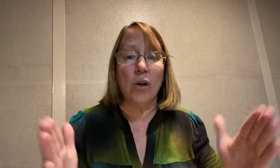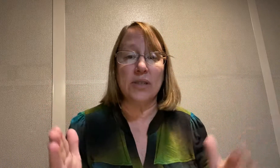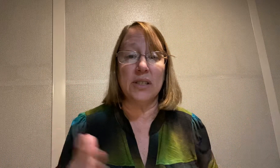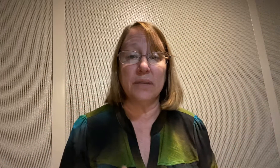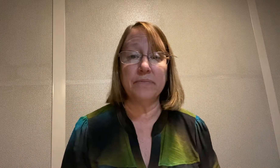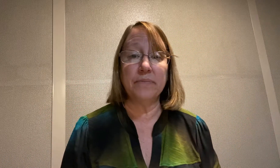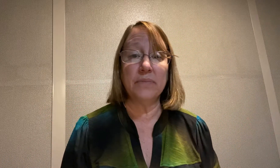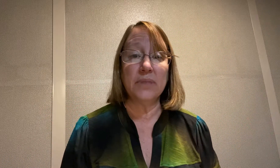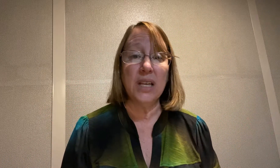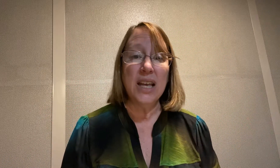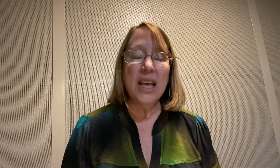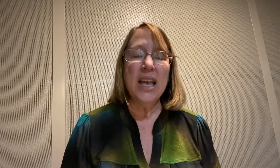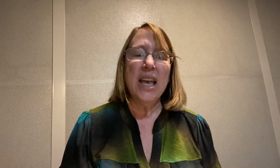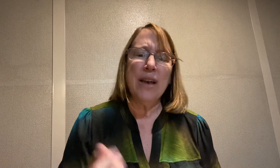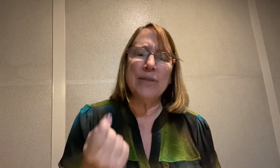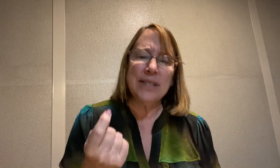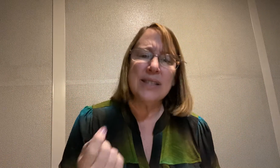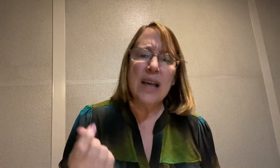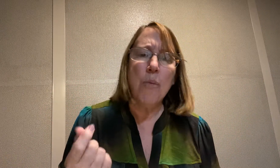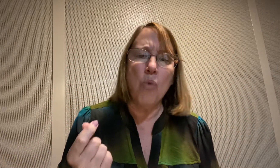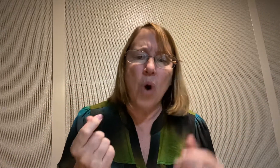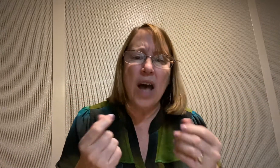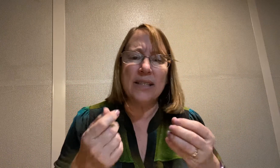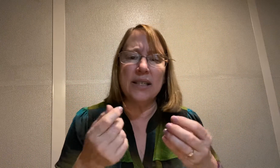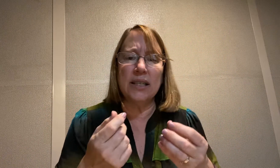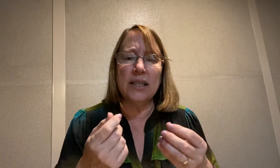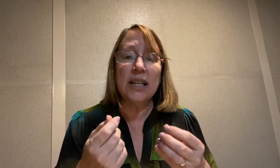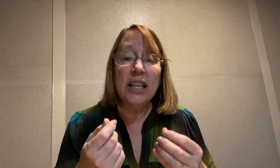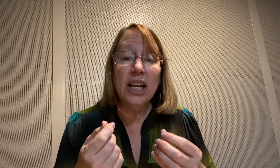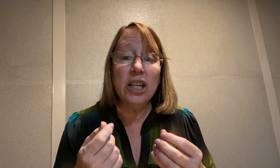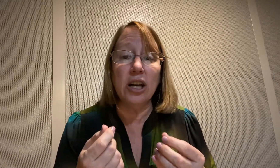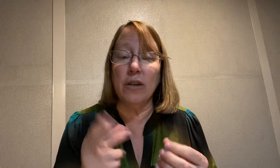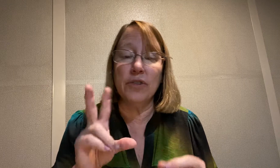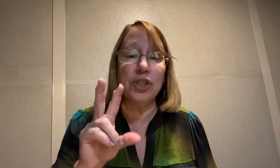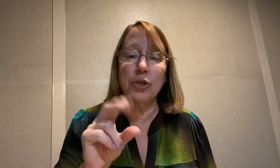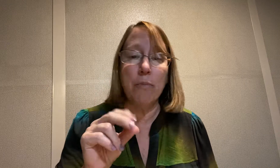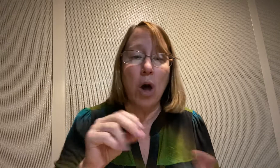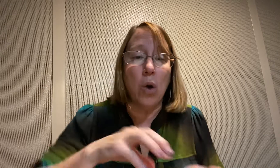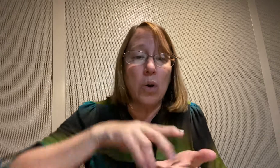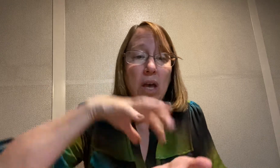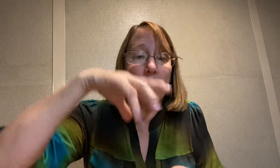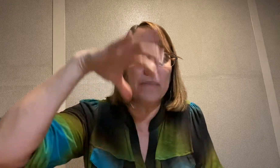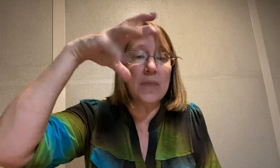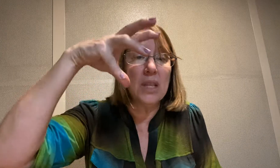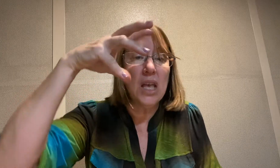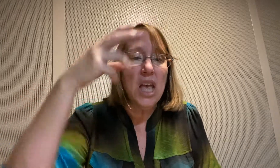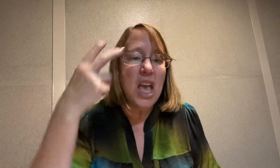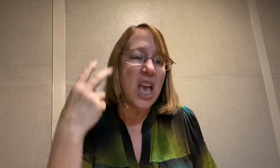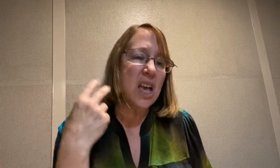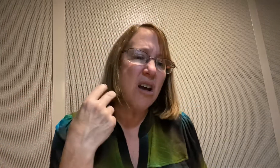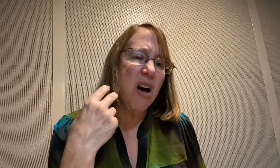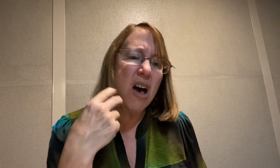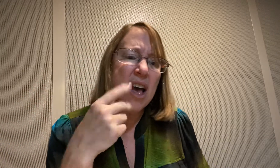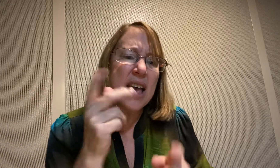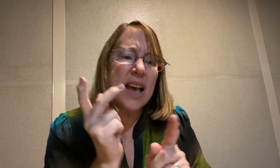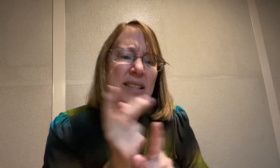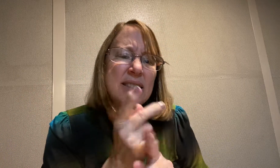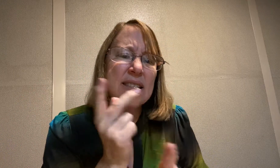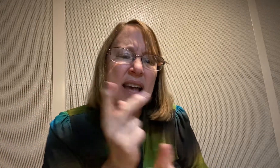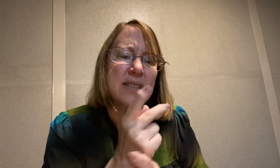house. It was somewhat cleared of smoke, and I assessed